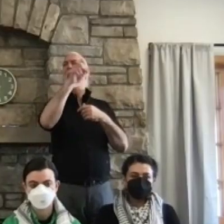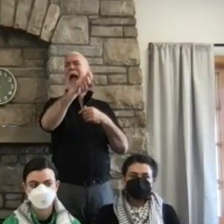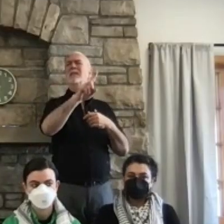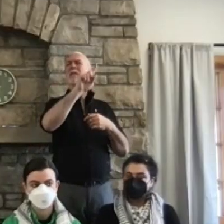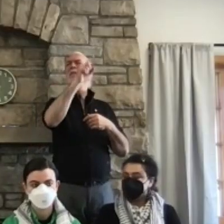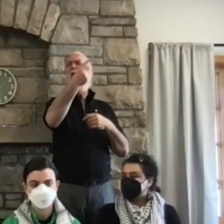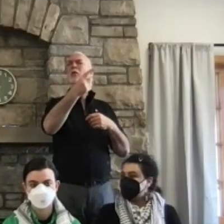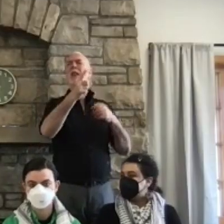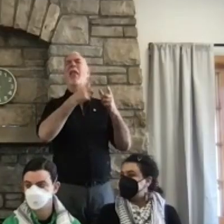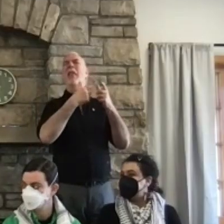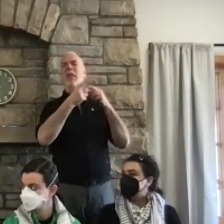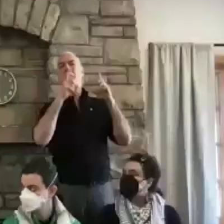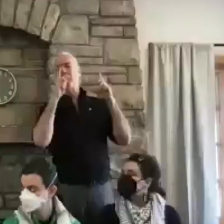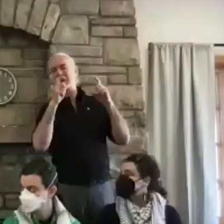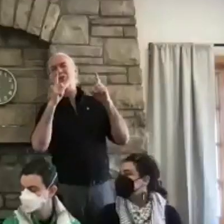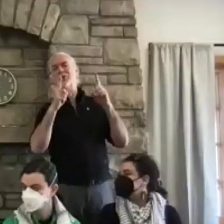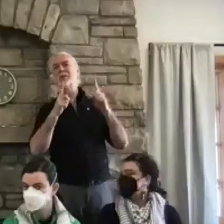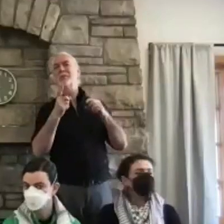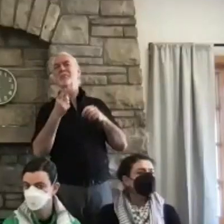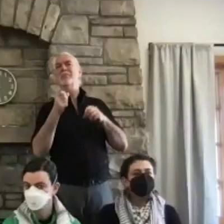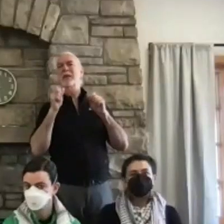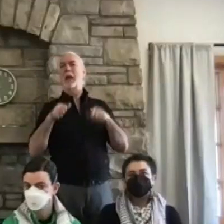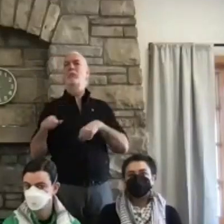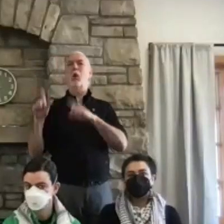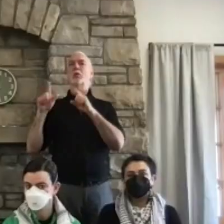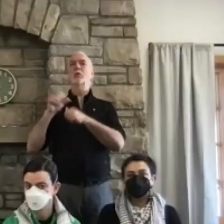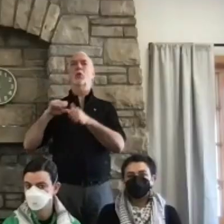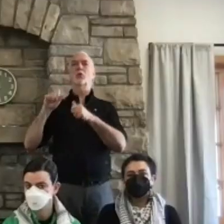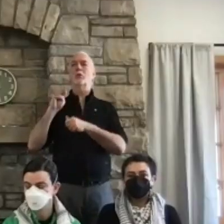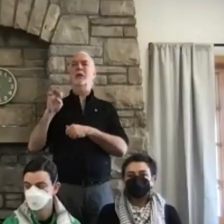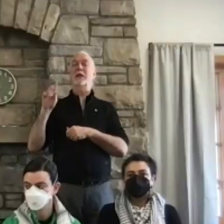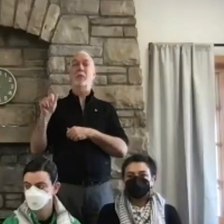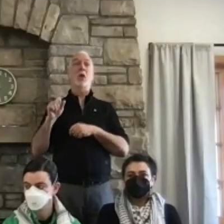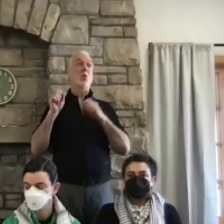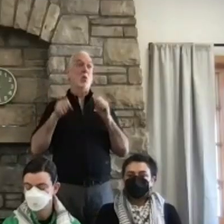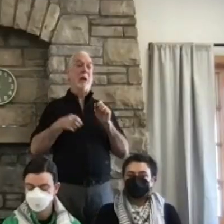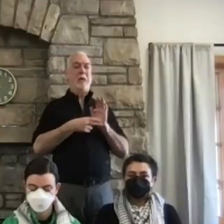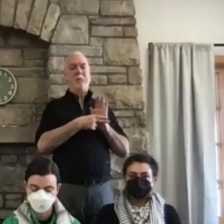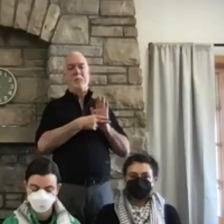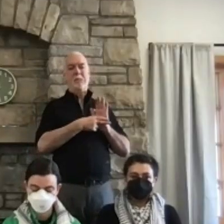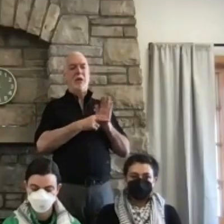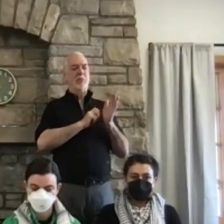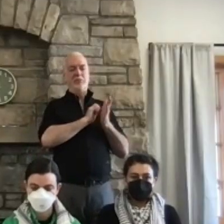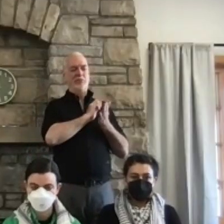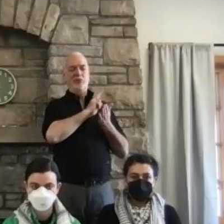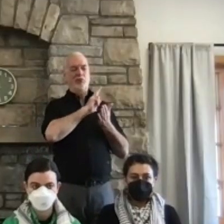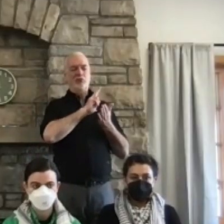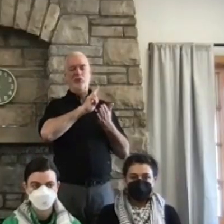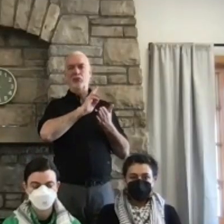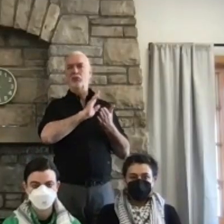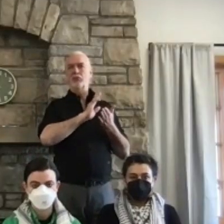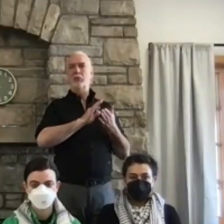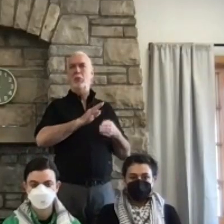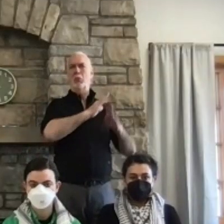And usually with FAMM, we will block out individual spaces if they're under 18. But sounds like you got to